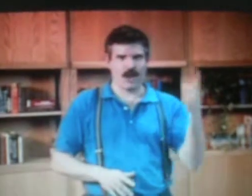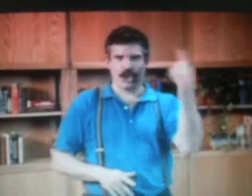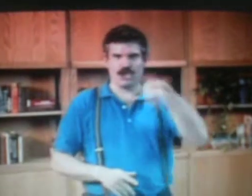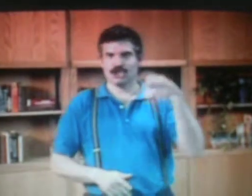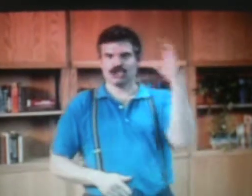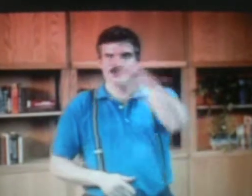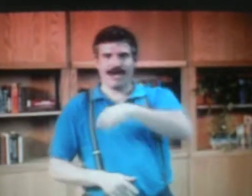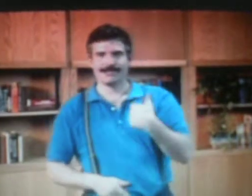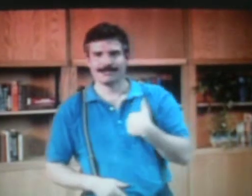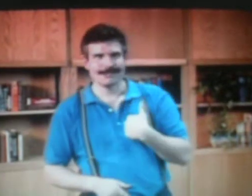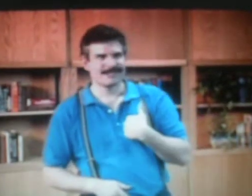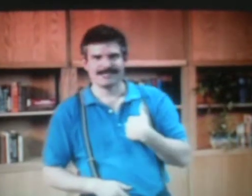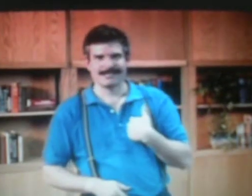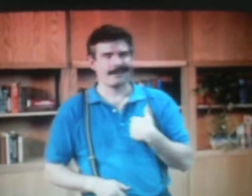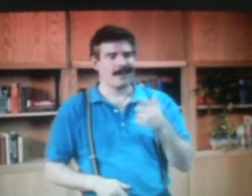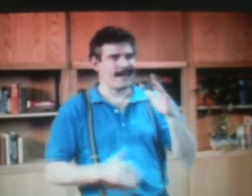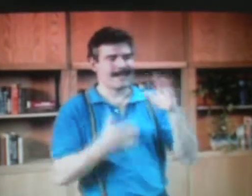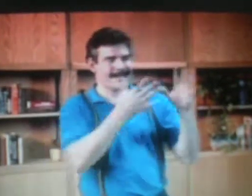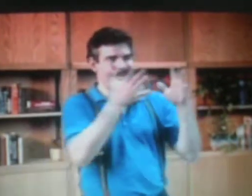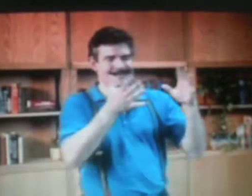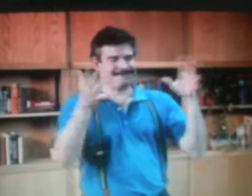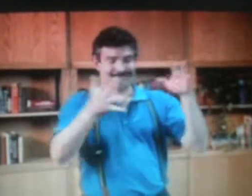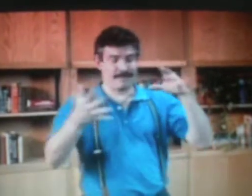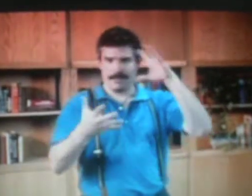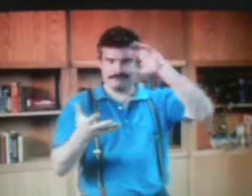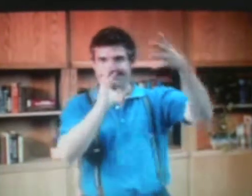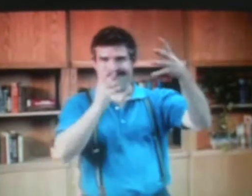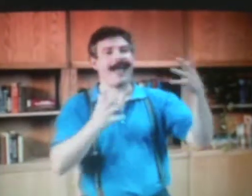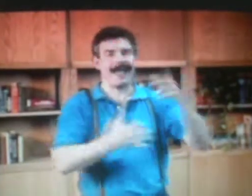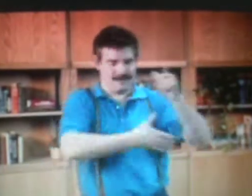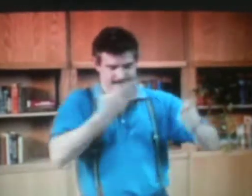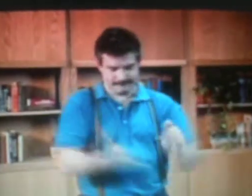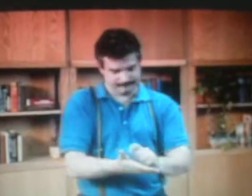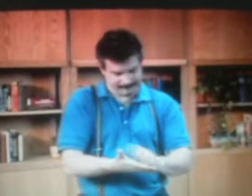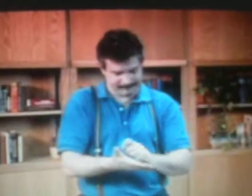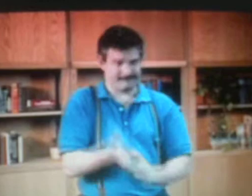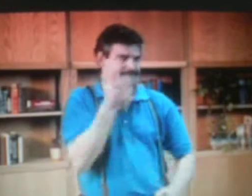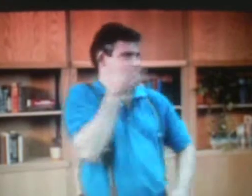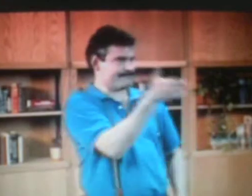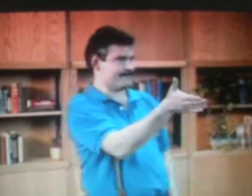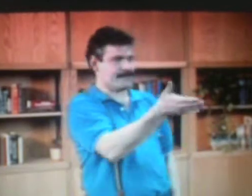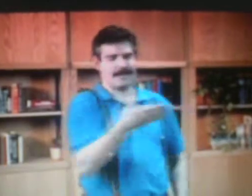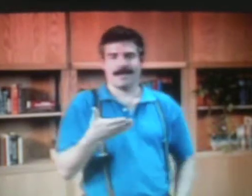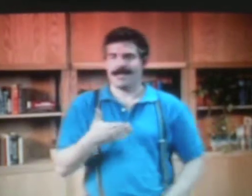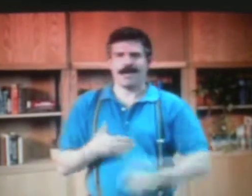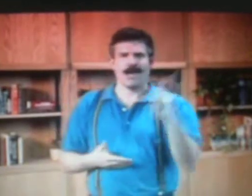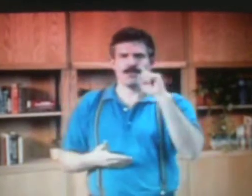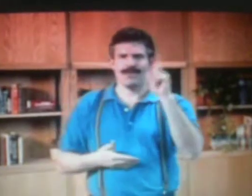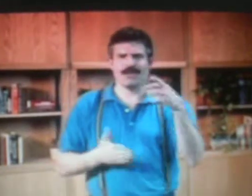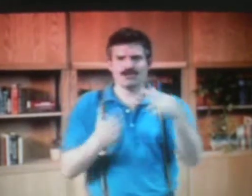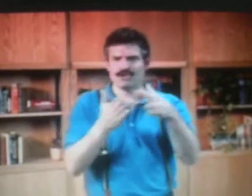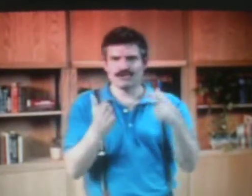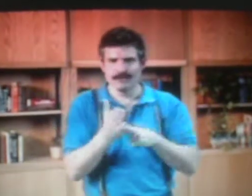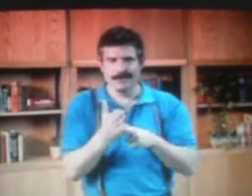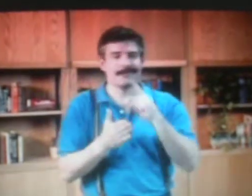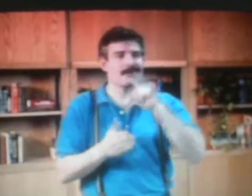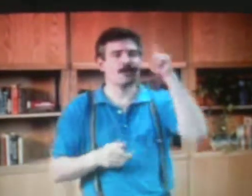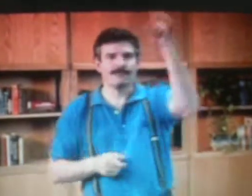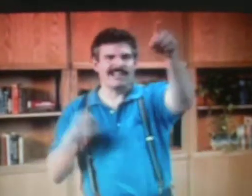I walked up and asked someone a question, and they looked at me oddly, and it really confused me, so I wrote it down on my pad. And I asked, where's